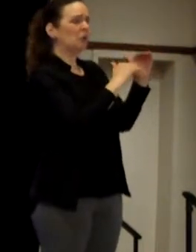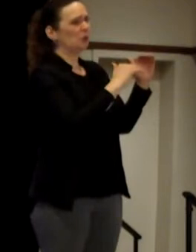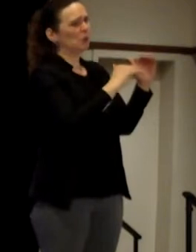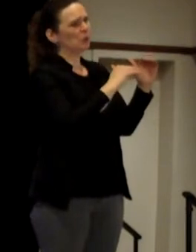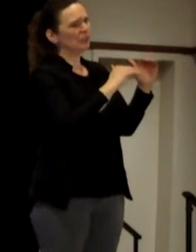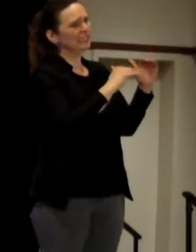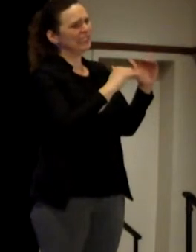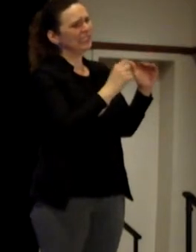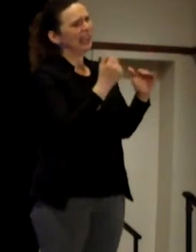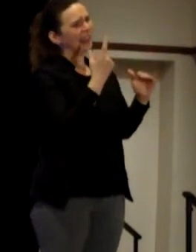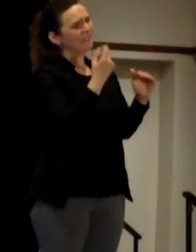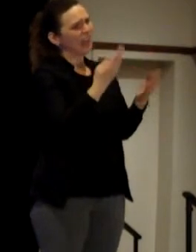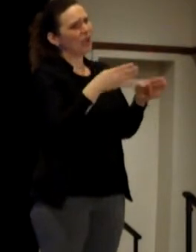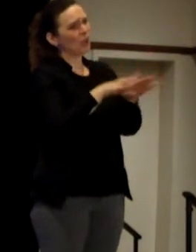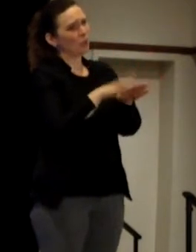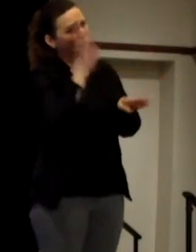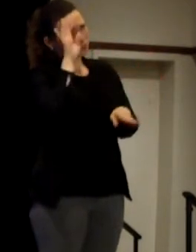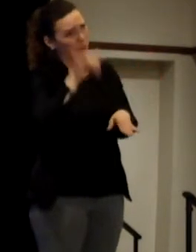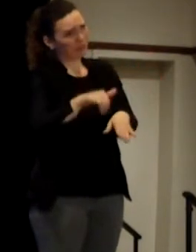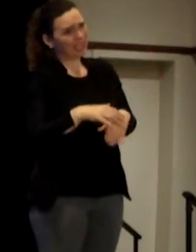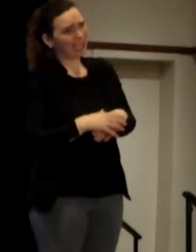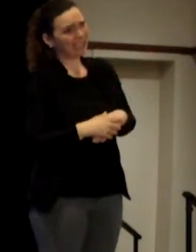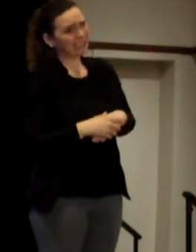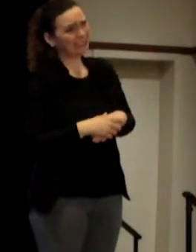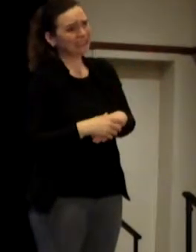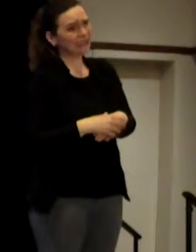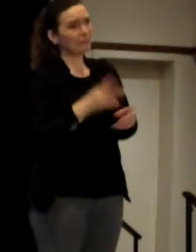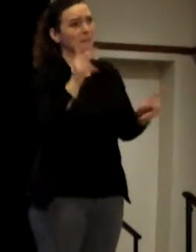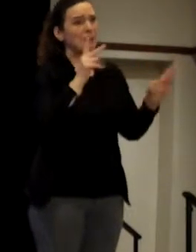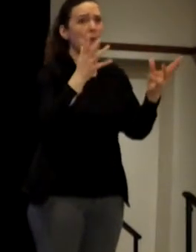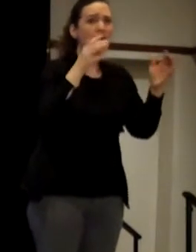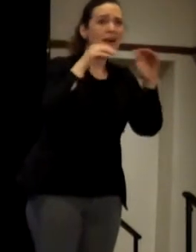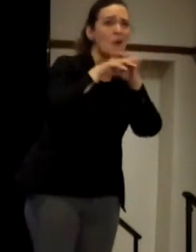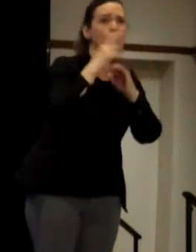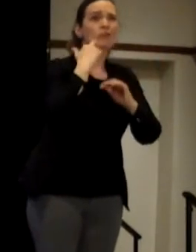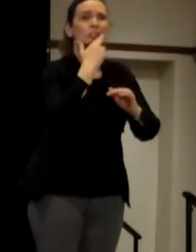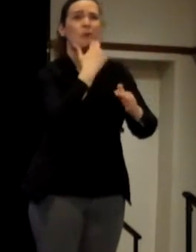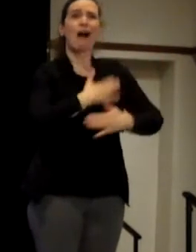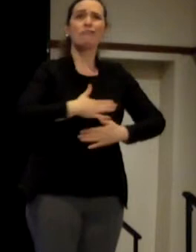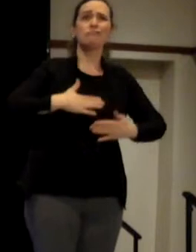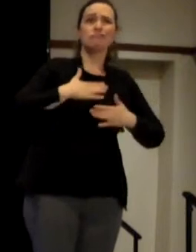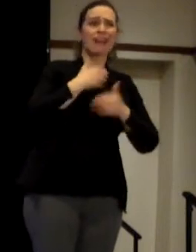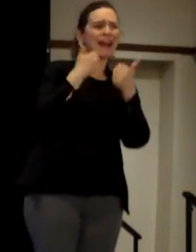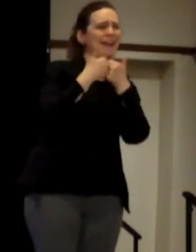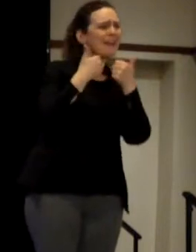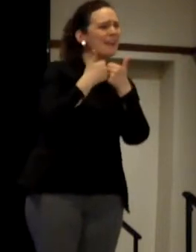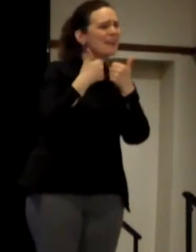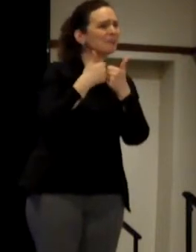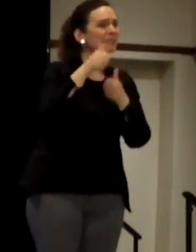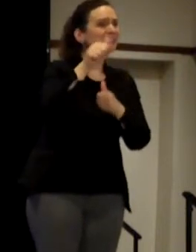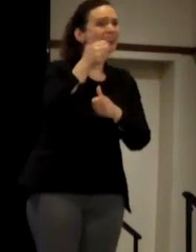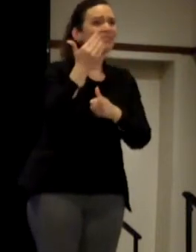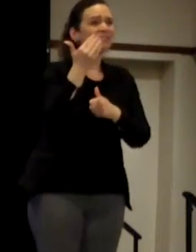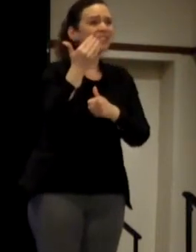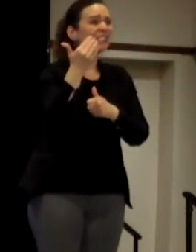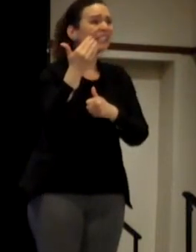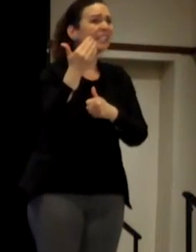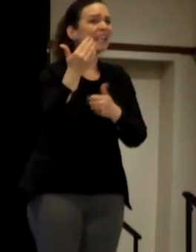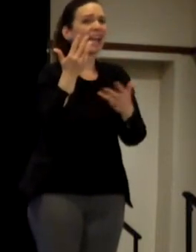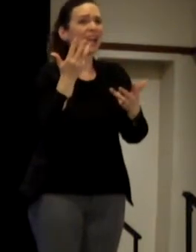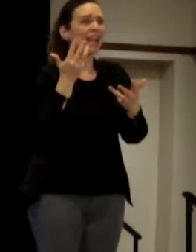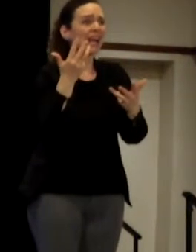people are going to be potentially in a restaurant, the game's going to start at 10, maybe even start after that, depending on what happens before,